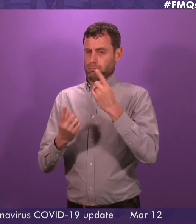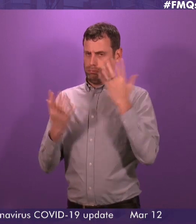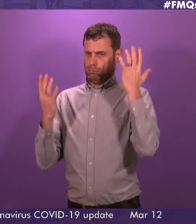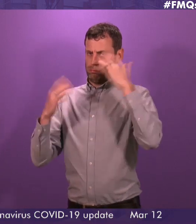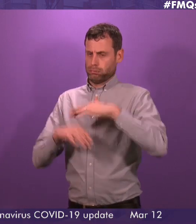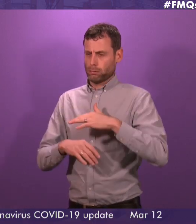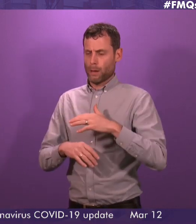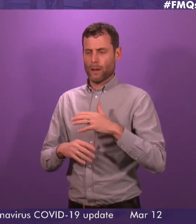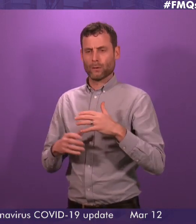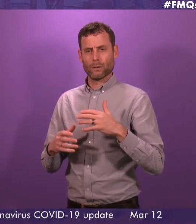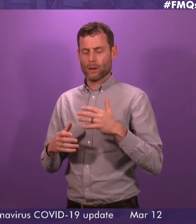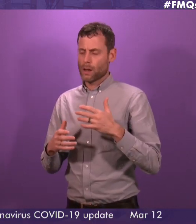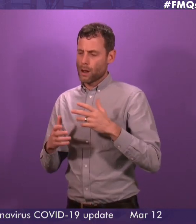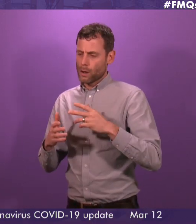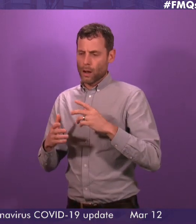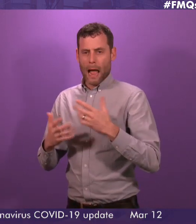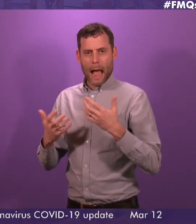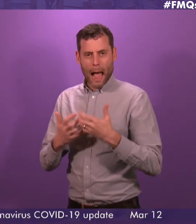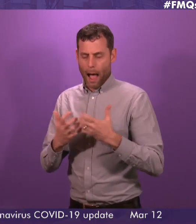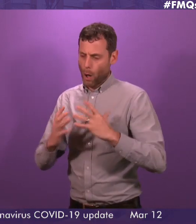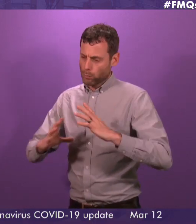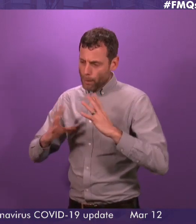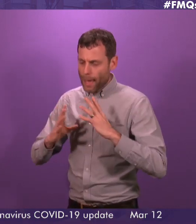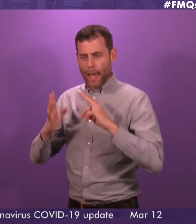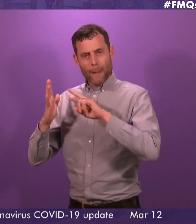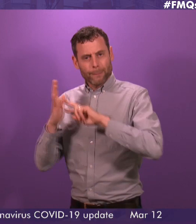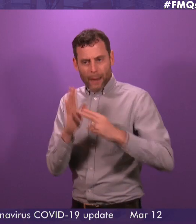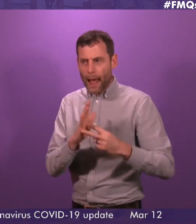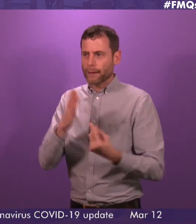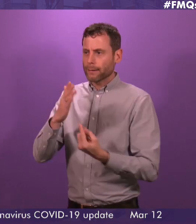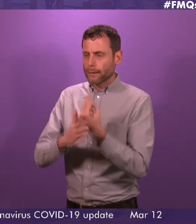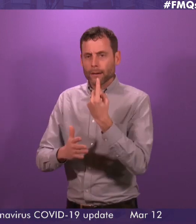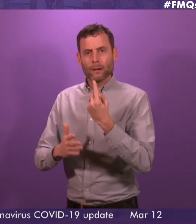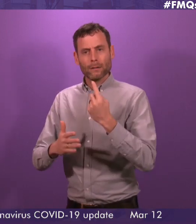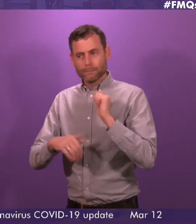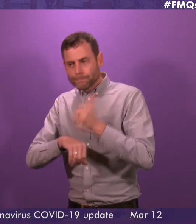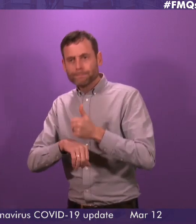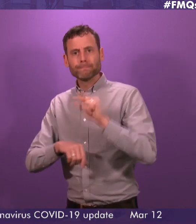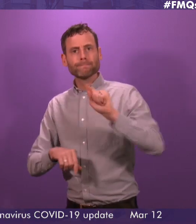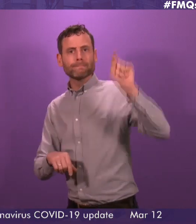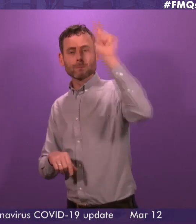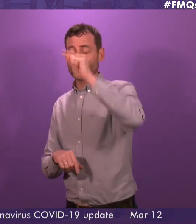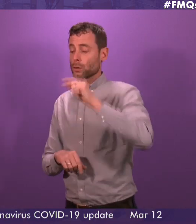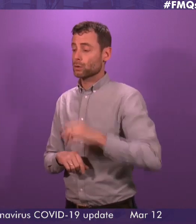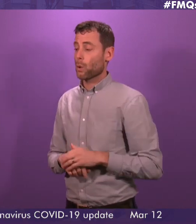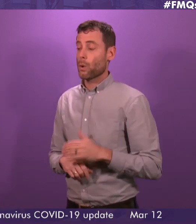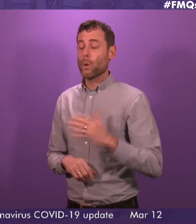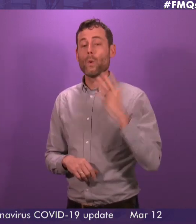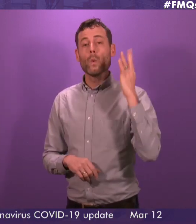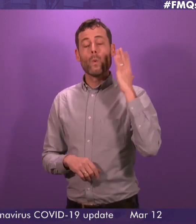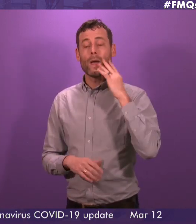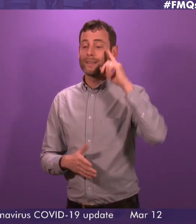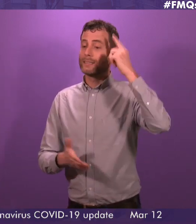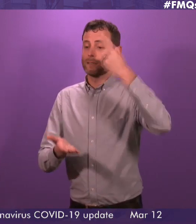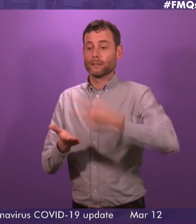of response and planning across those authorities. So, for example, can we be assured that any decision to close schools will be